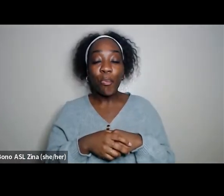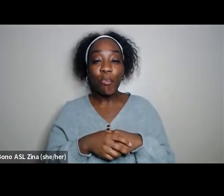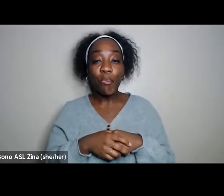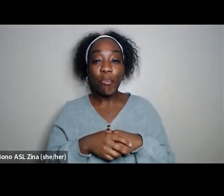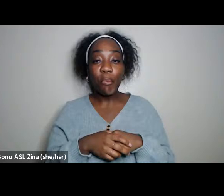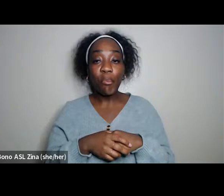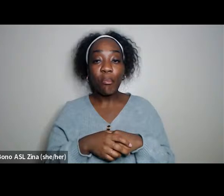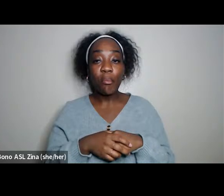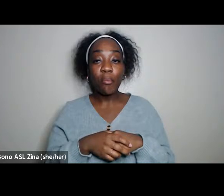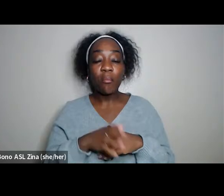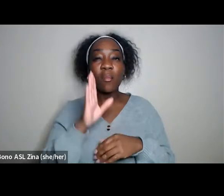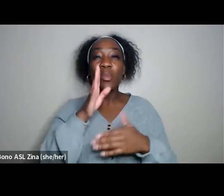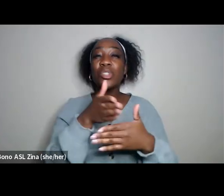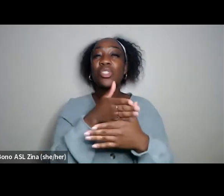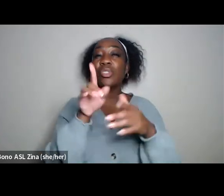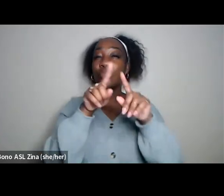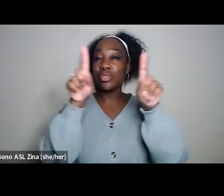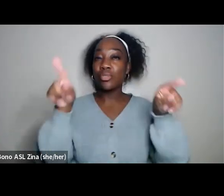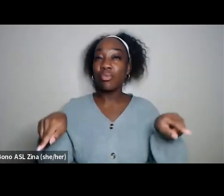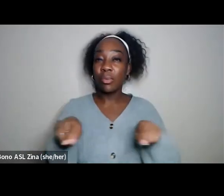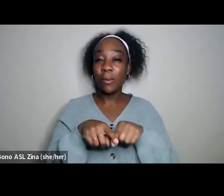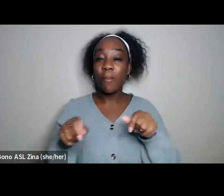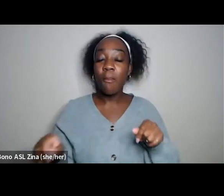screen sharing privileges.